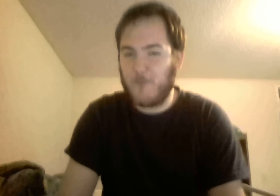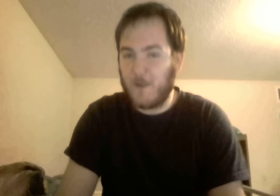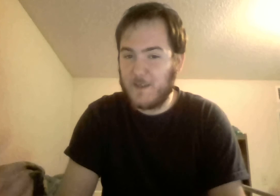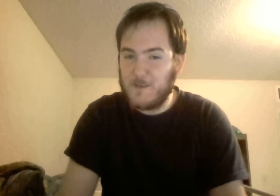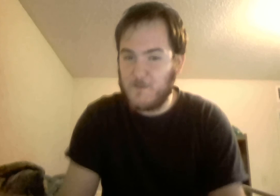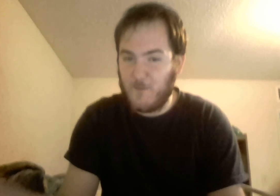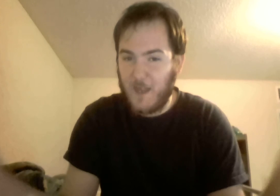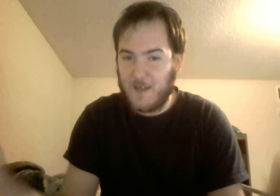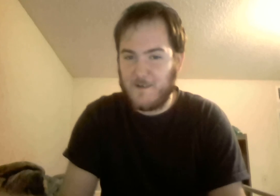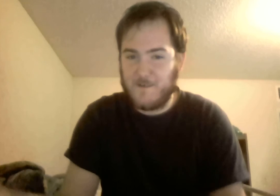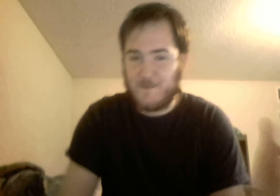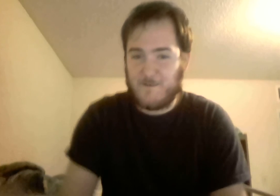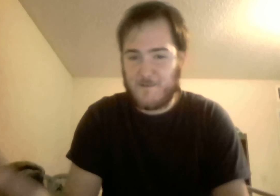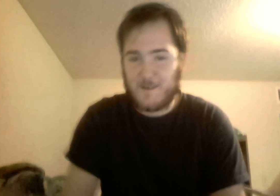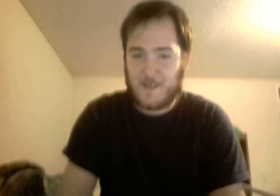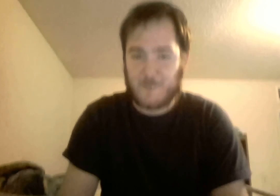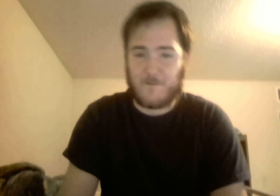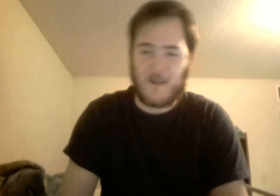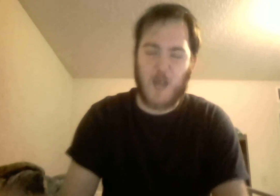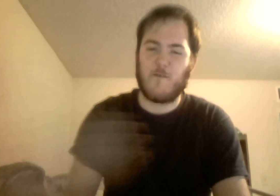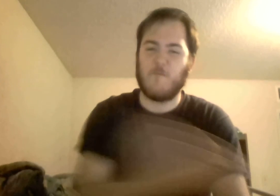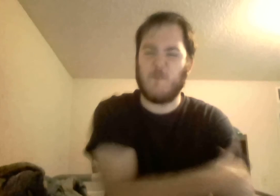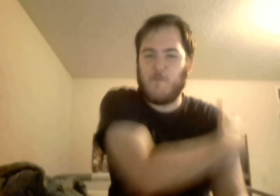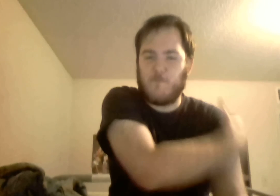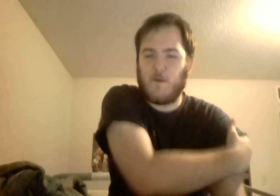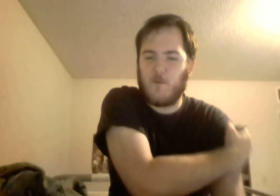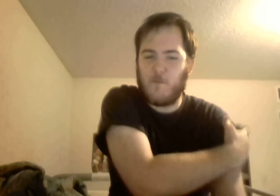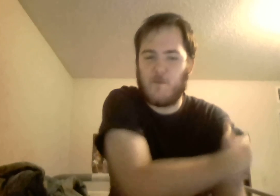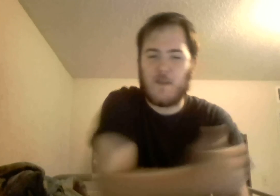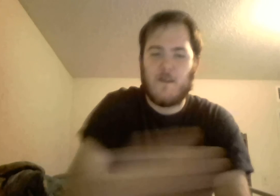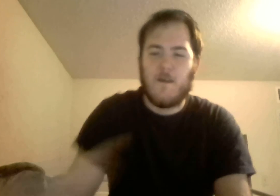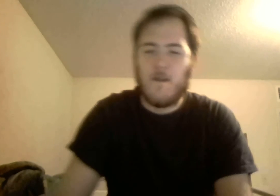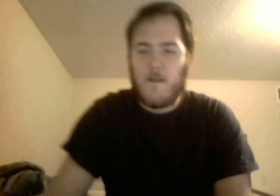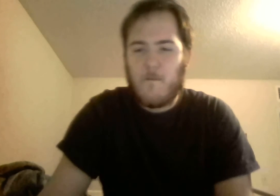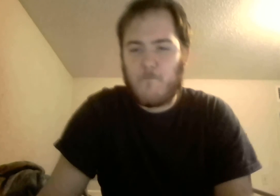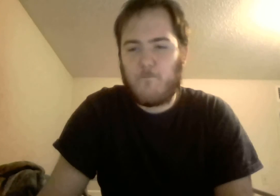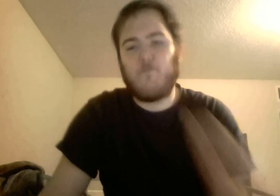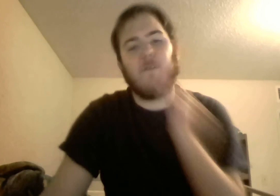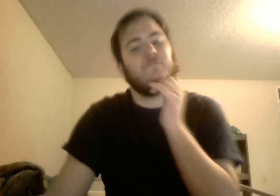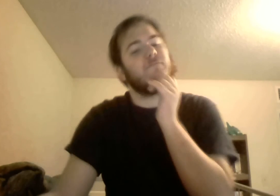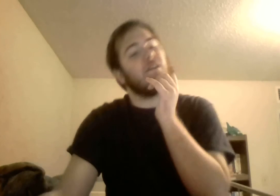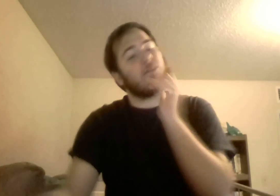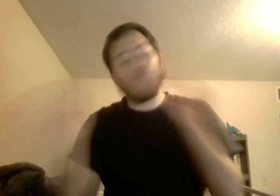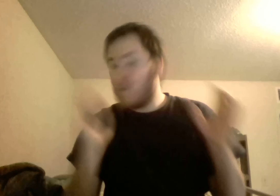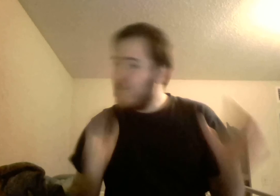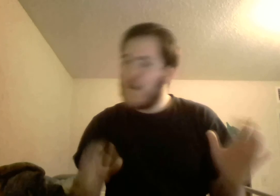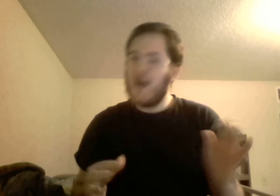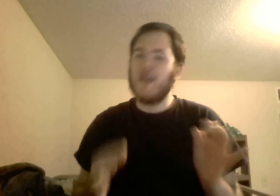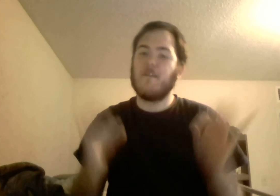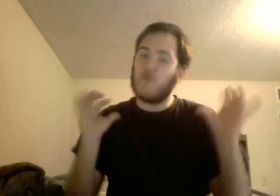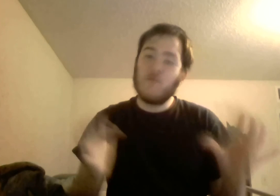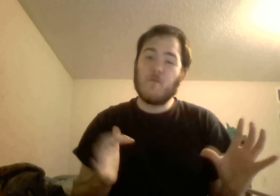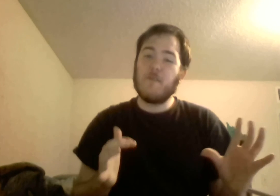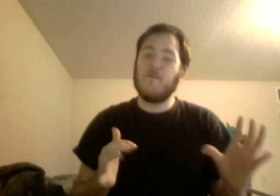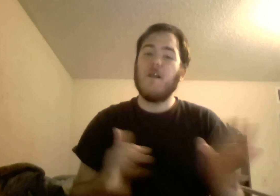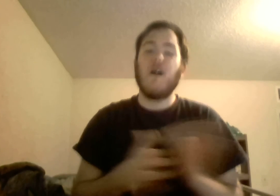I'll talk to you in, like, a year and a half, however butthole put it. But, it was a fun ride, a cool movie vlog,